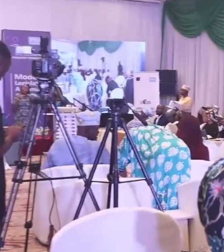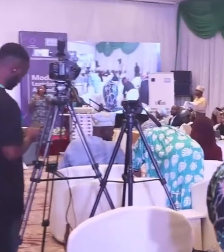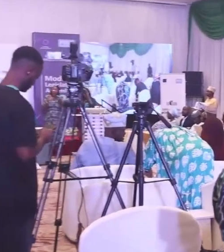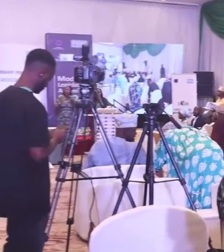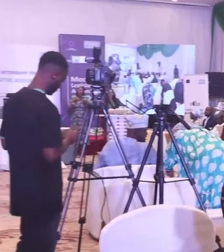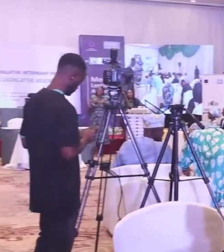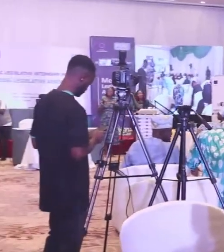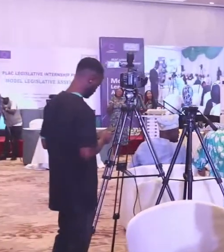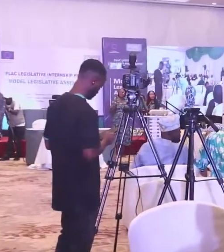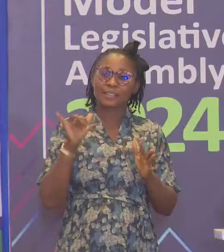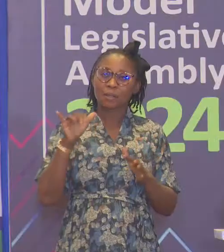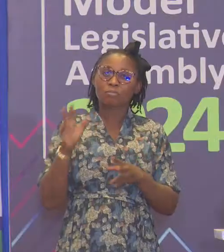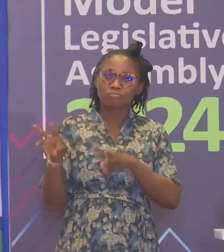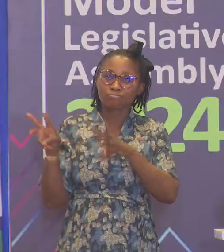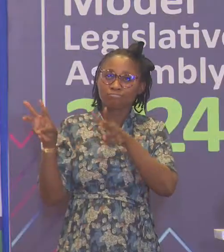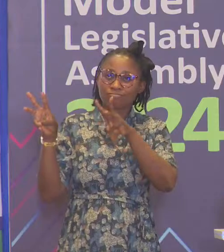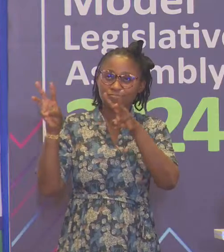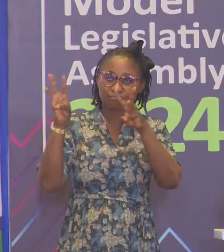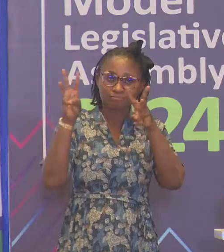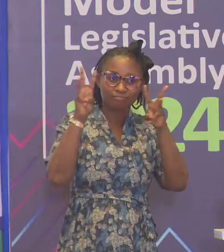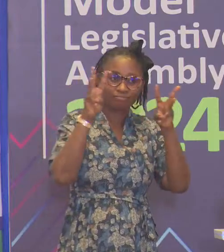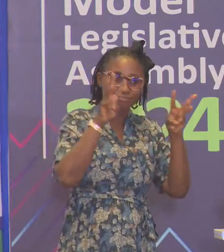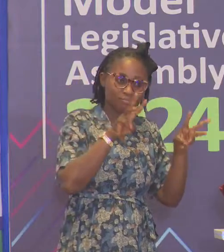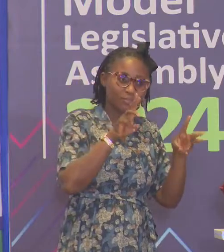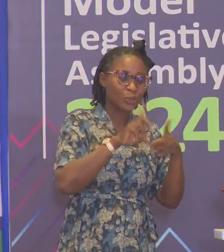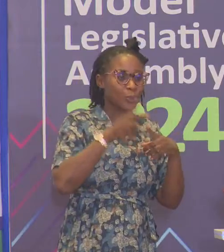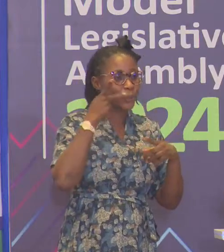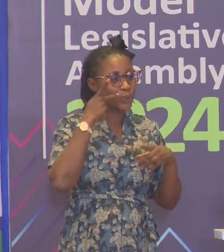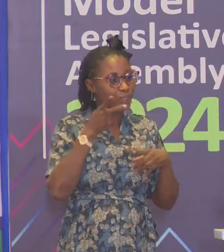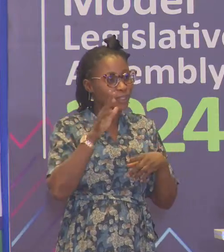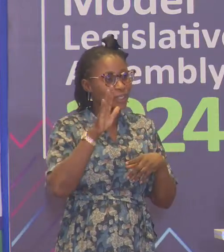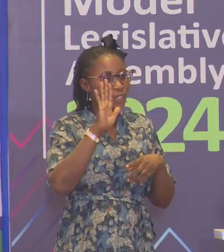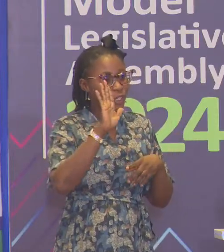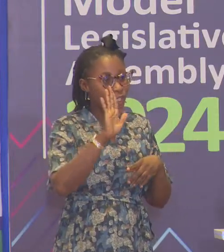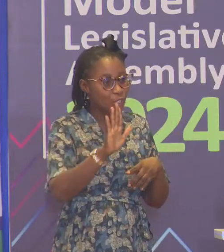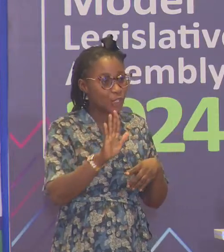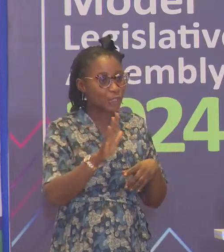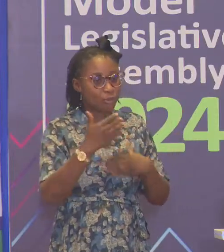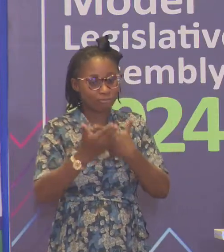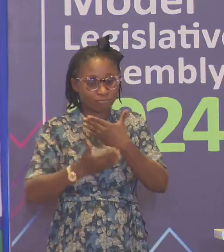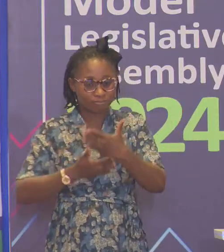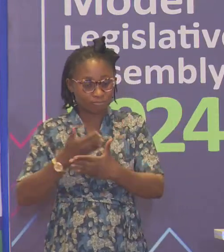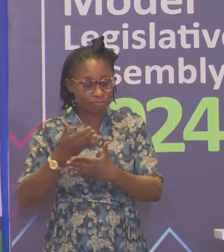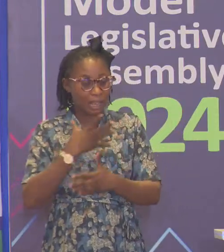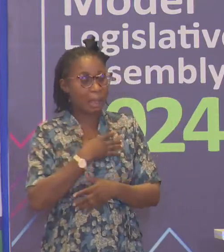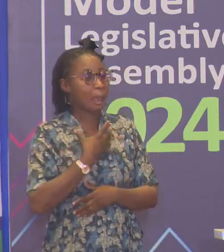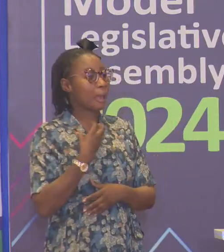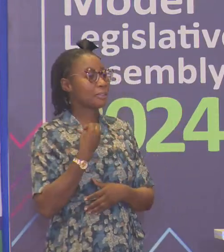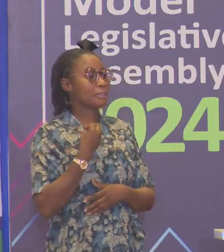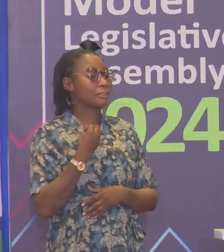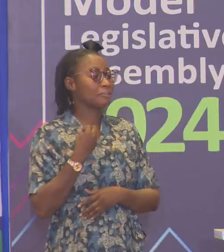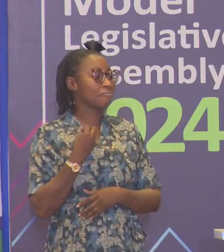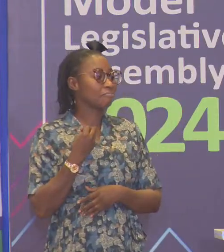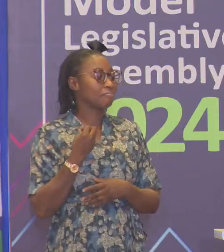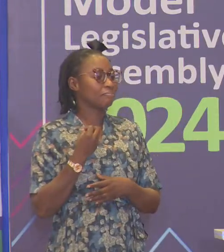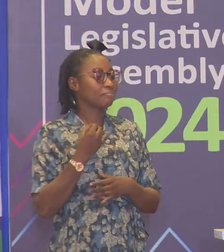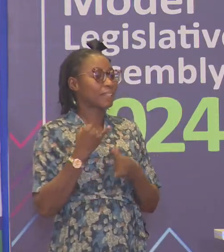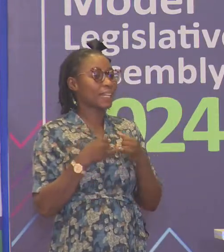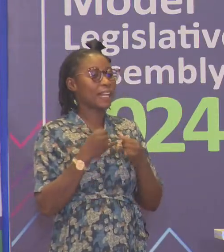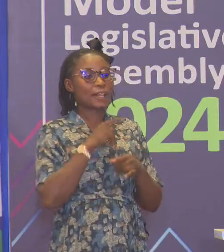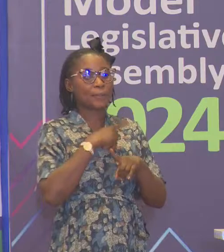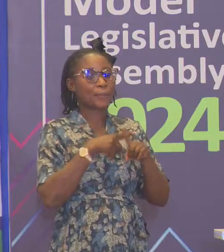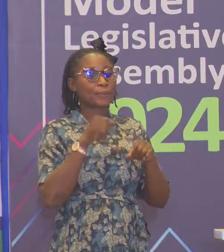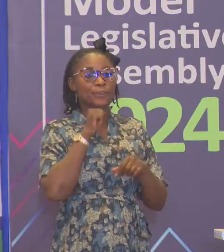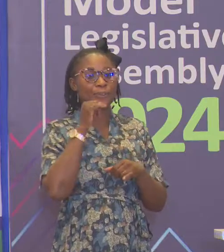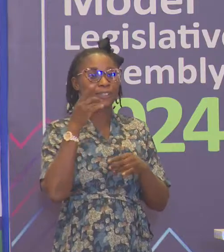are all going to be watching to see your reenactments. And of course, last but not the least, we